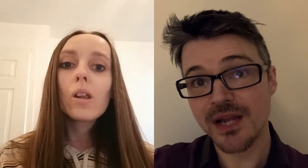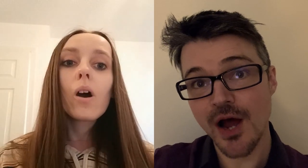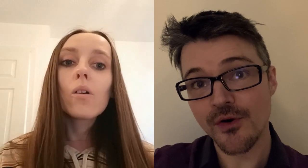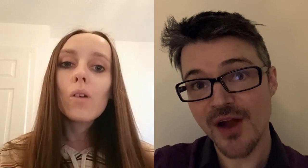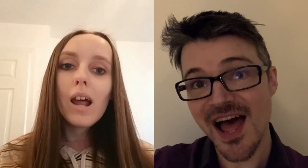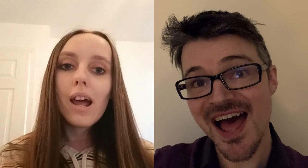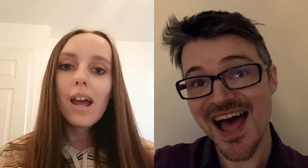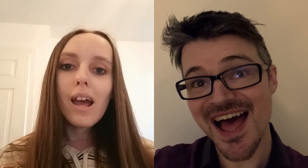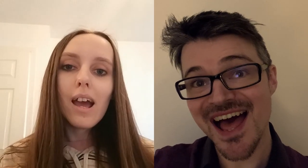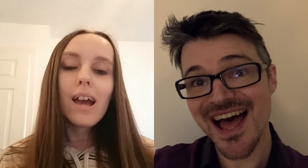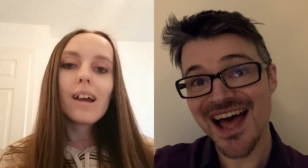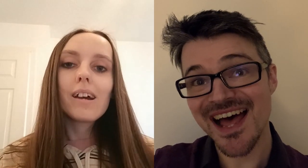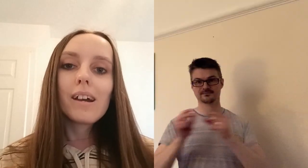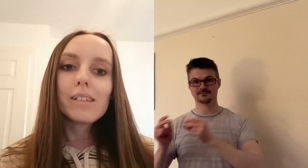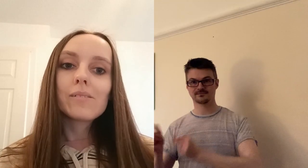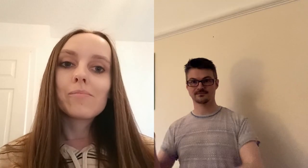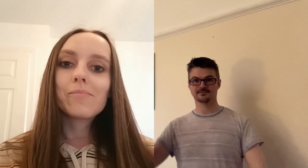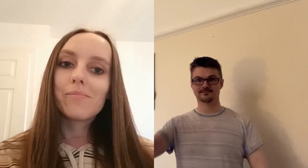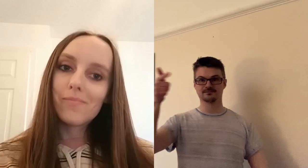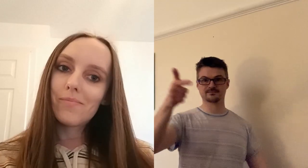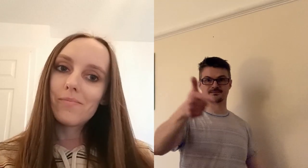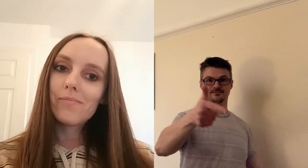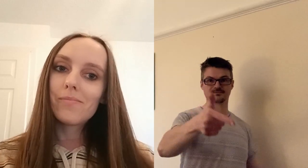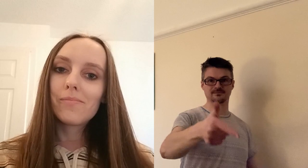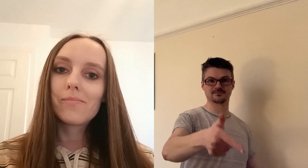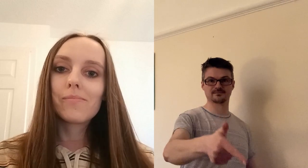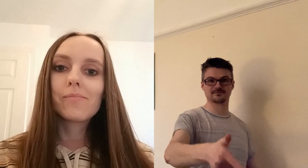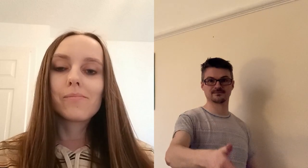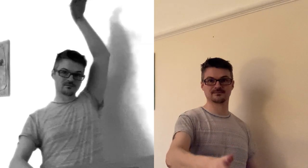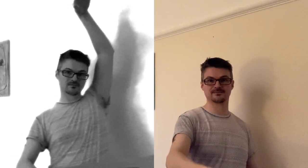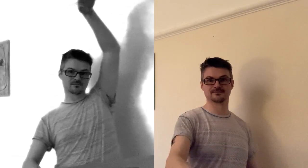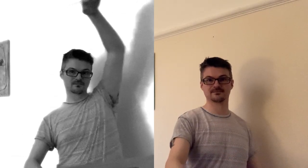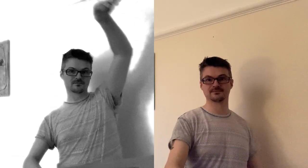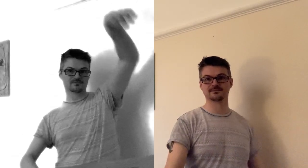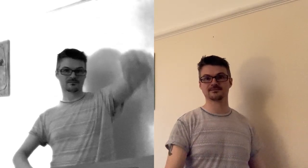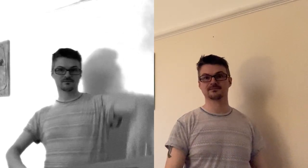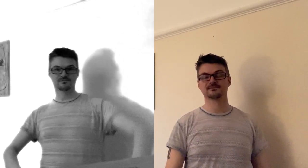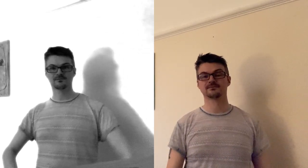alright, doing alright, right, and you got